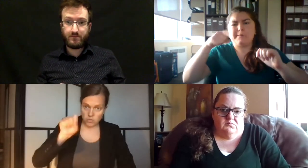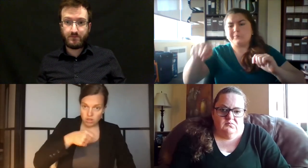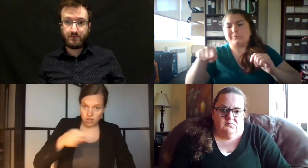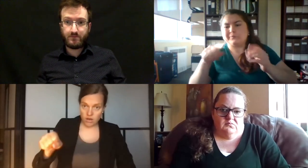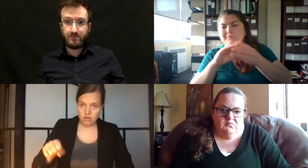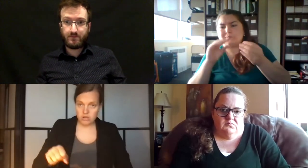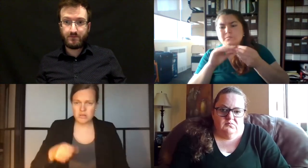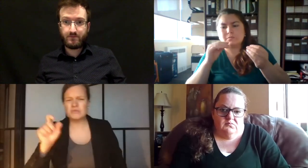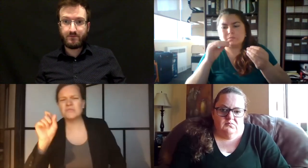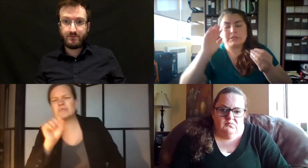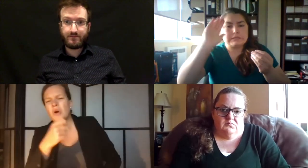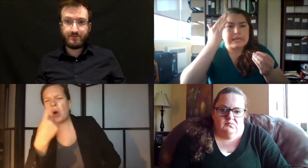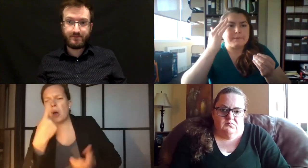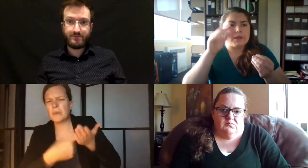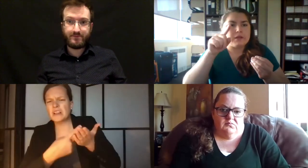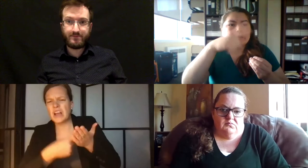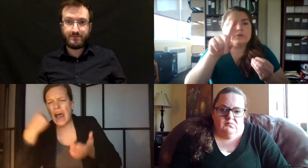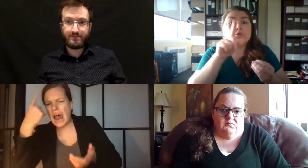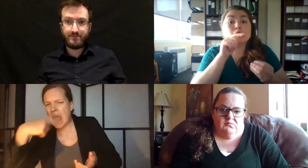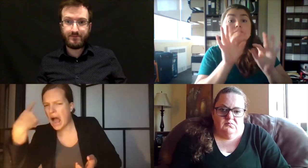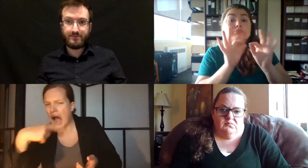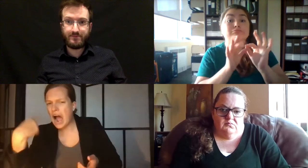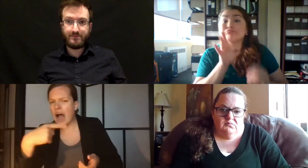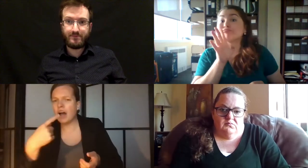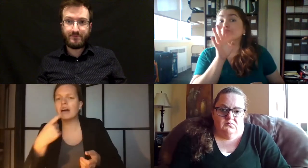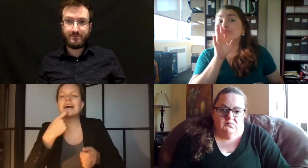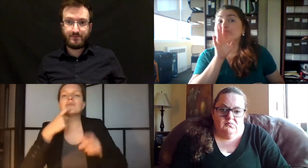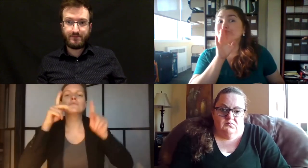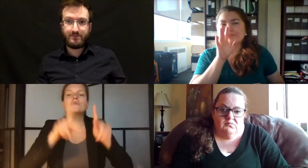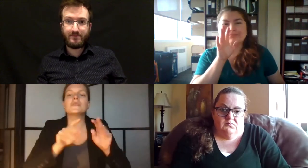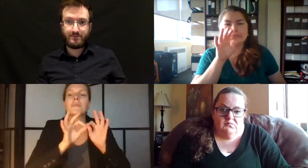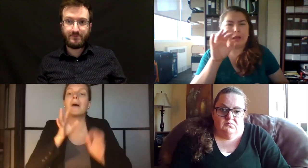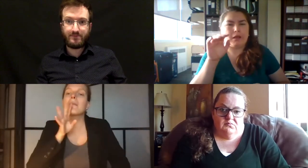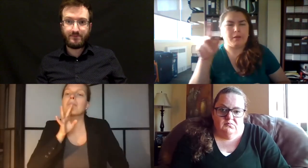Are you able to see everyone? I saw in the comments